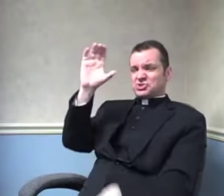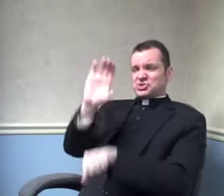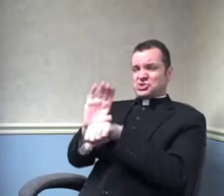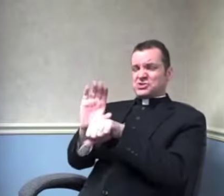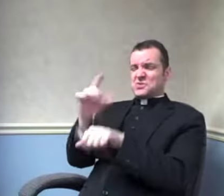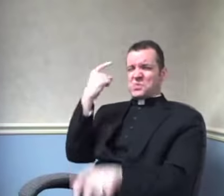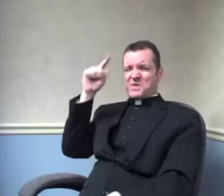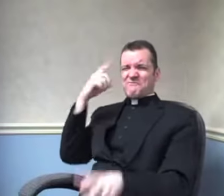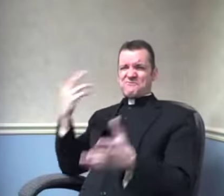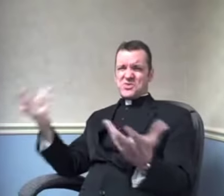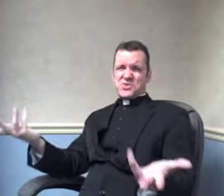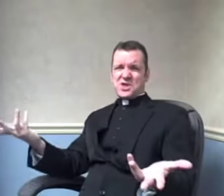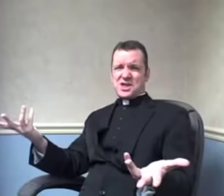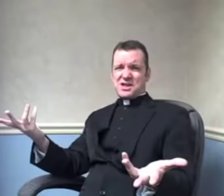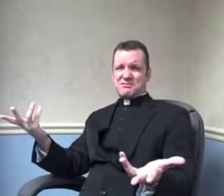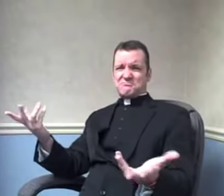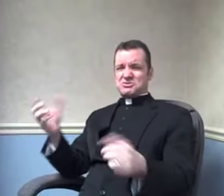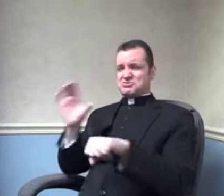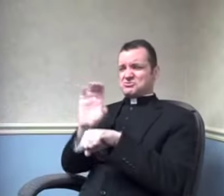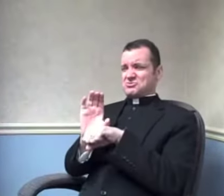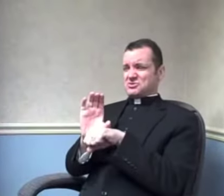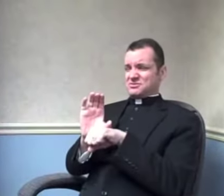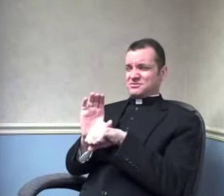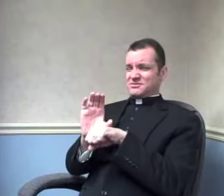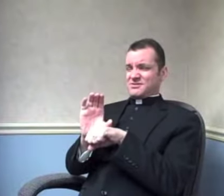has nothing to offer them.